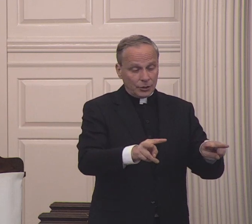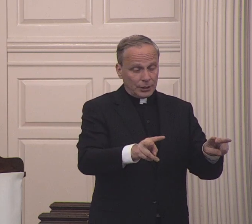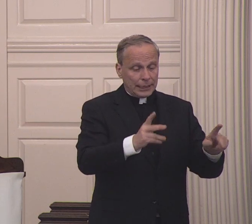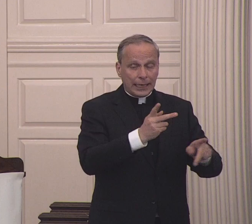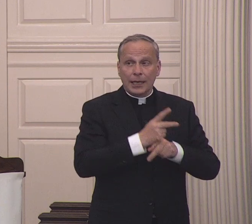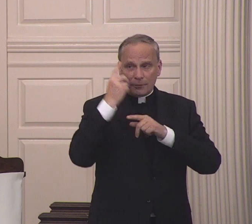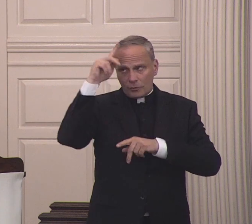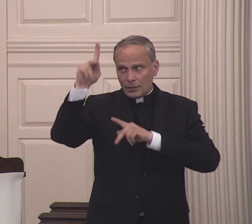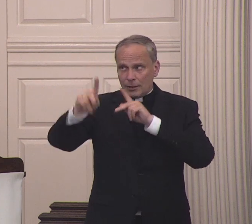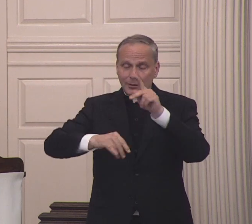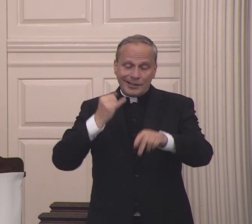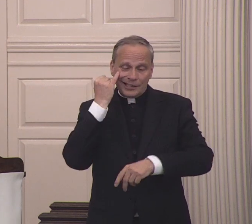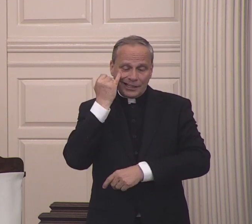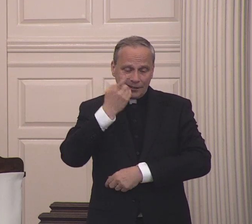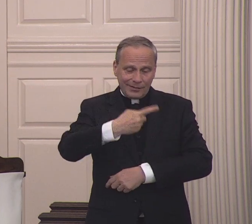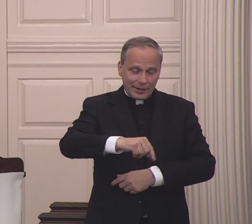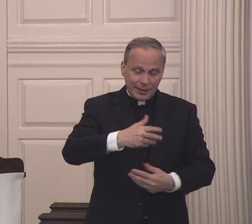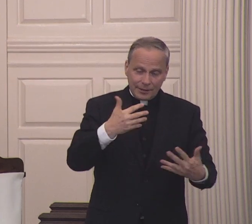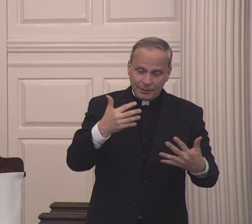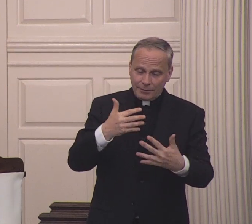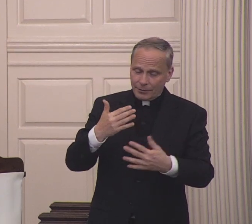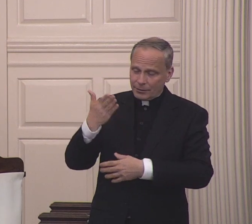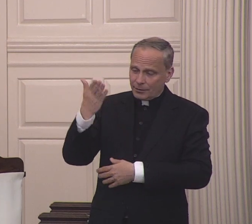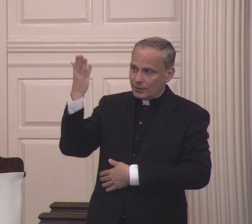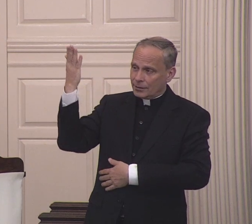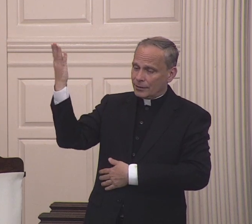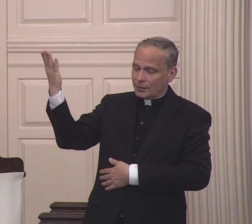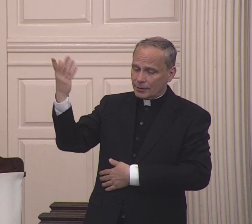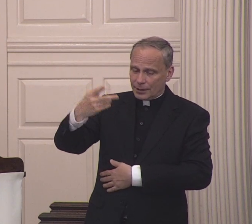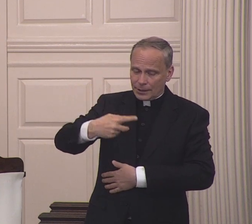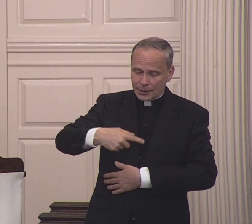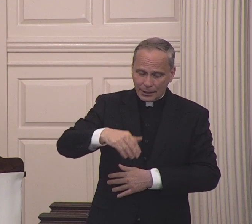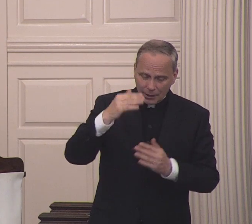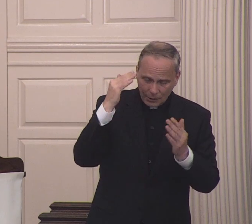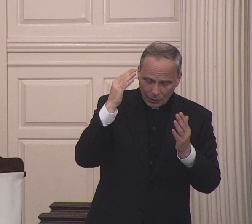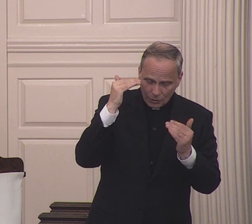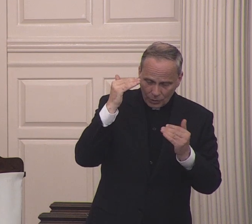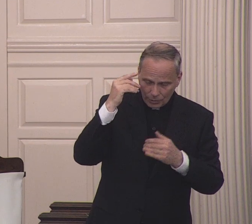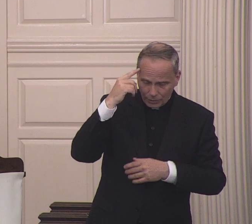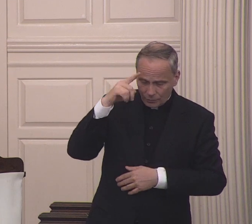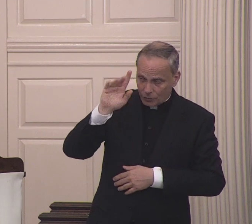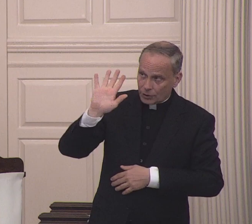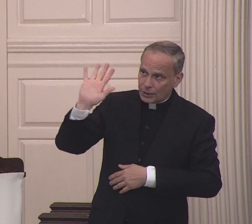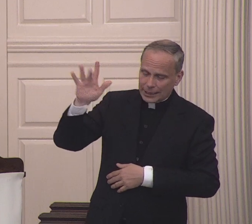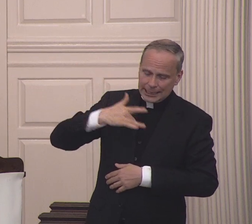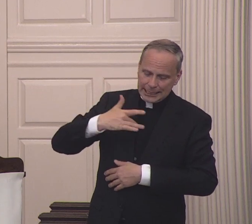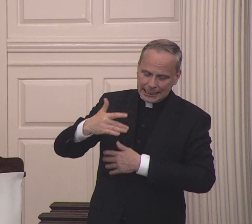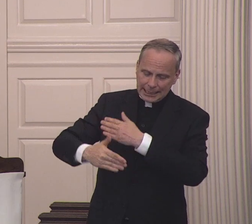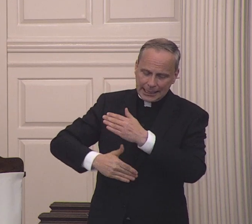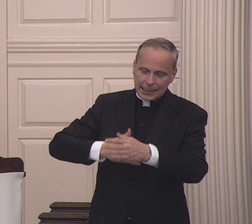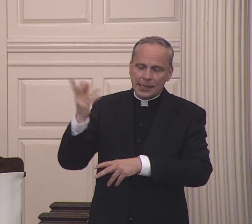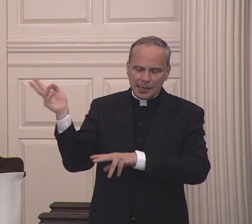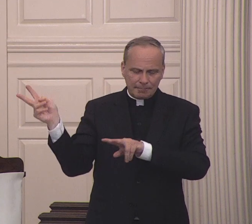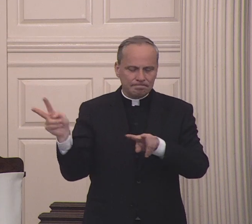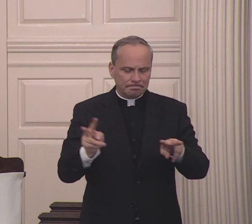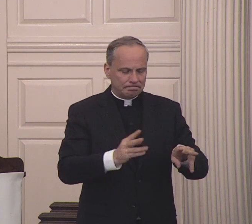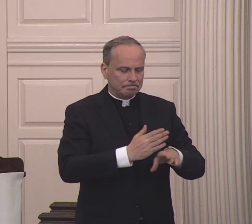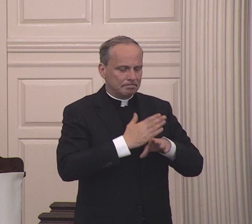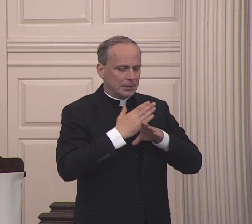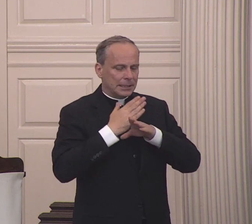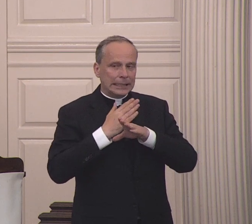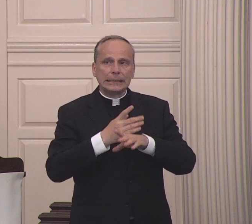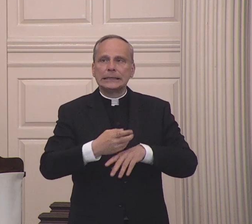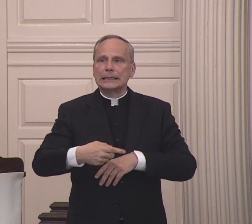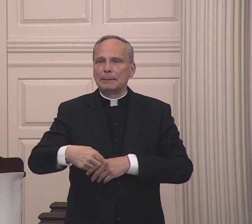him, upon those who hope for his kindness,